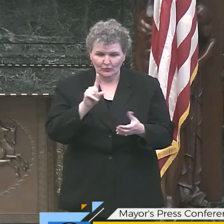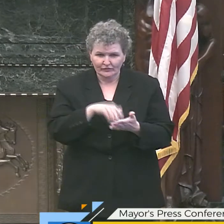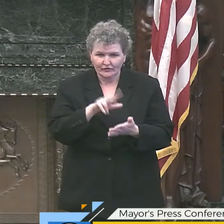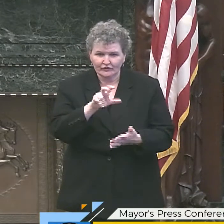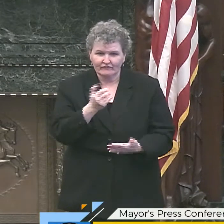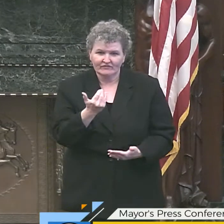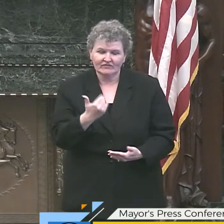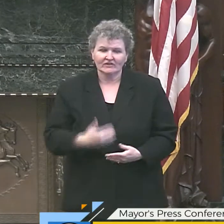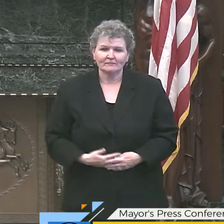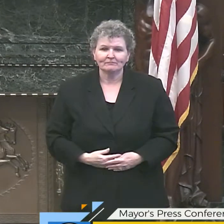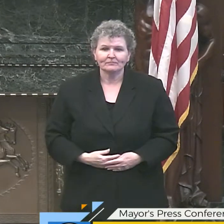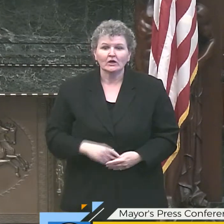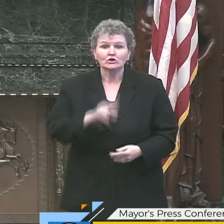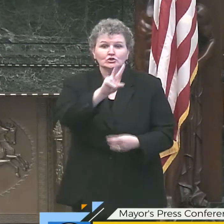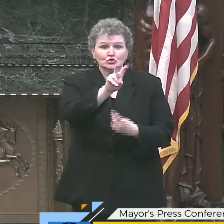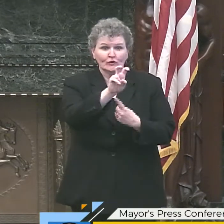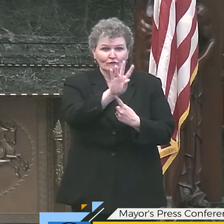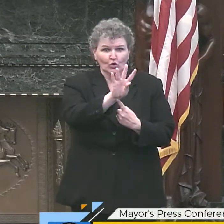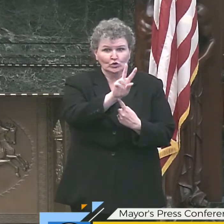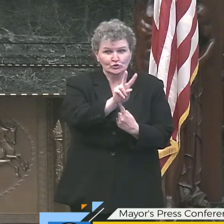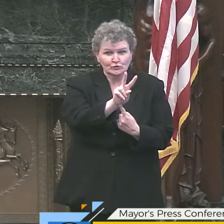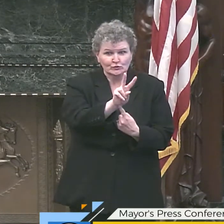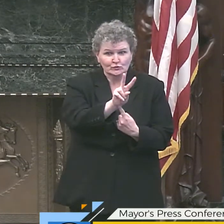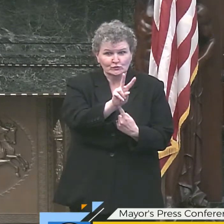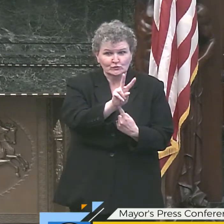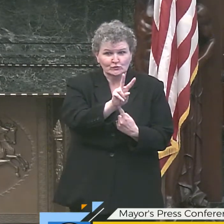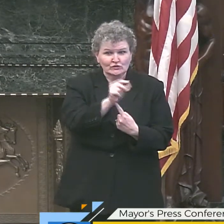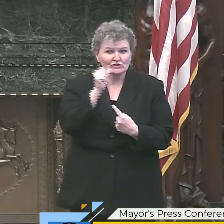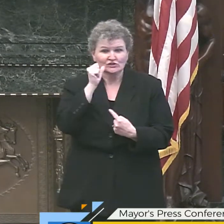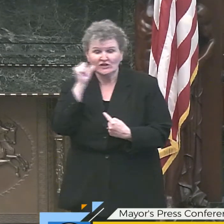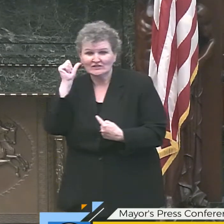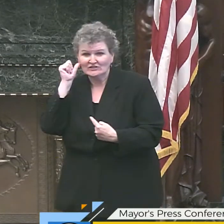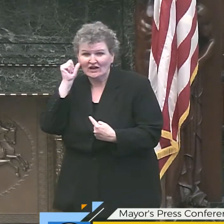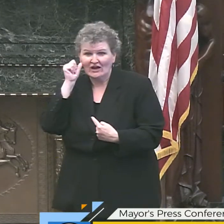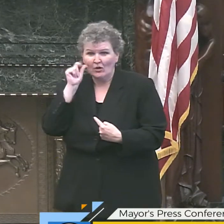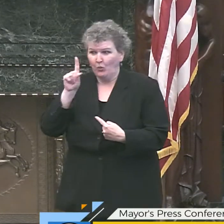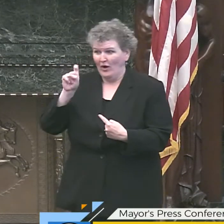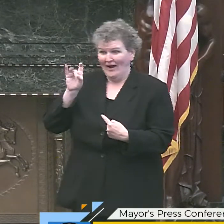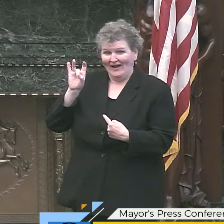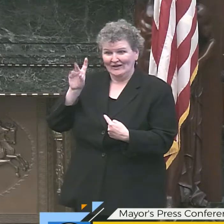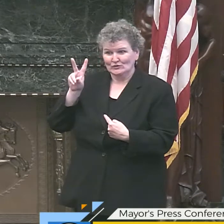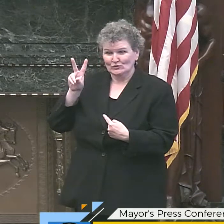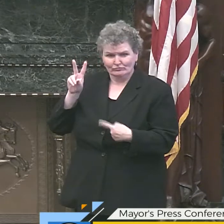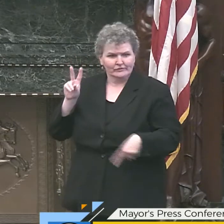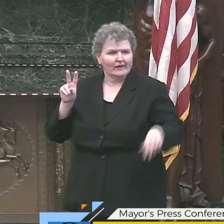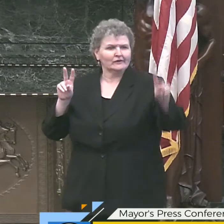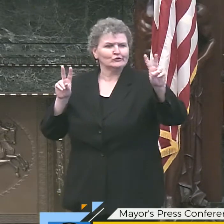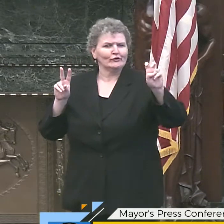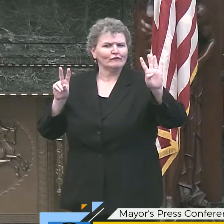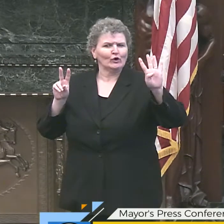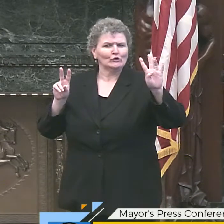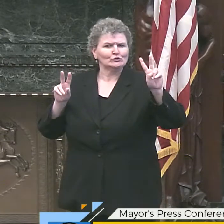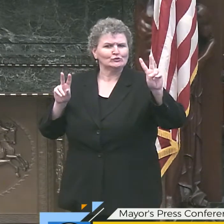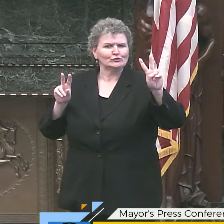That 242 is an increase from 182 new cases that we reported yesterday. Of the